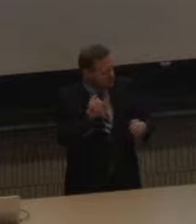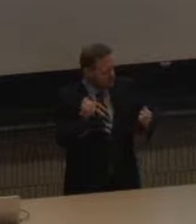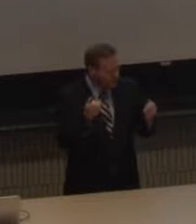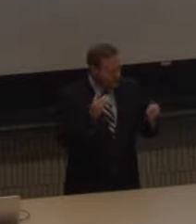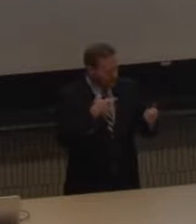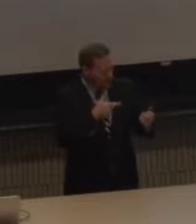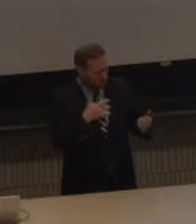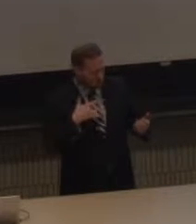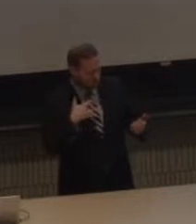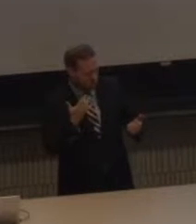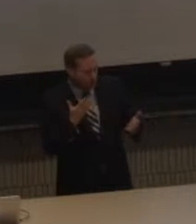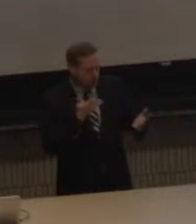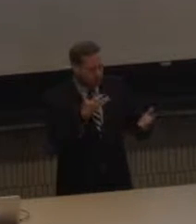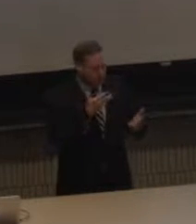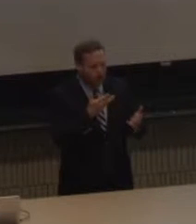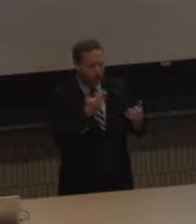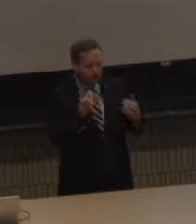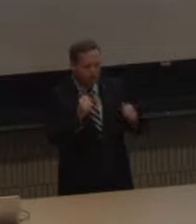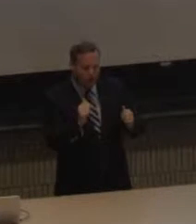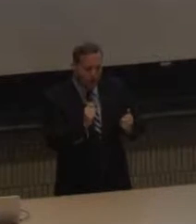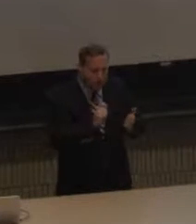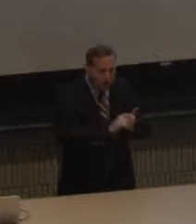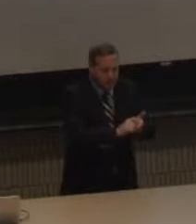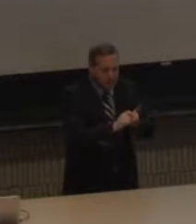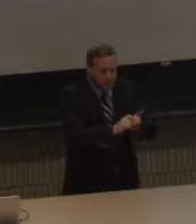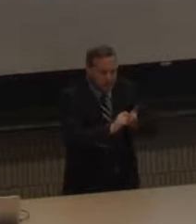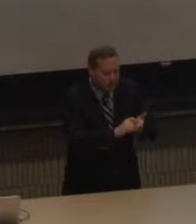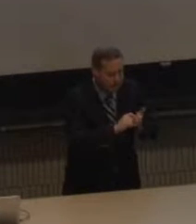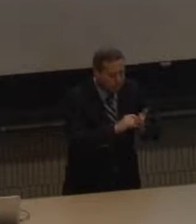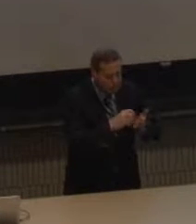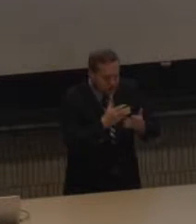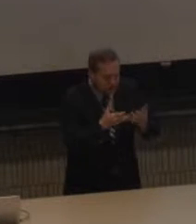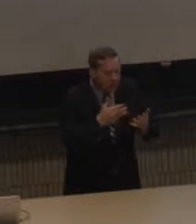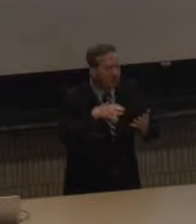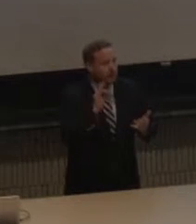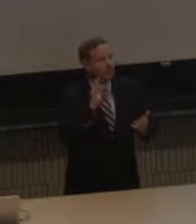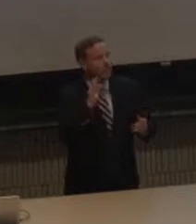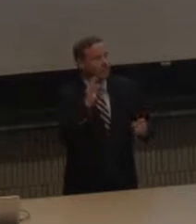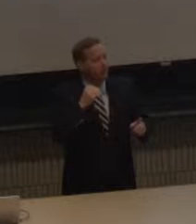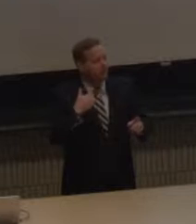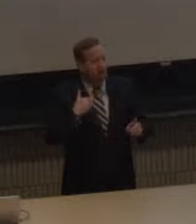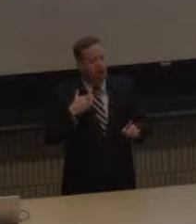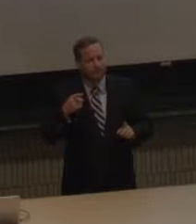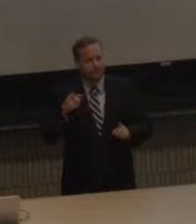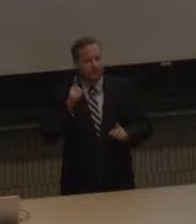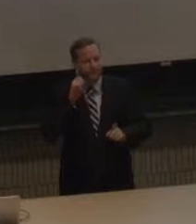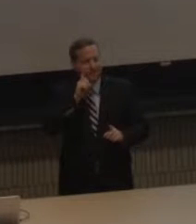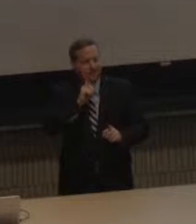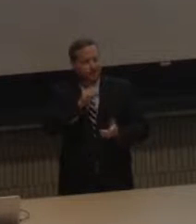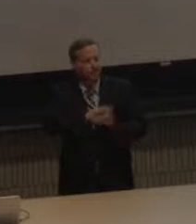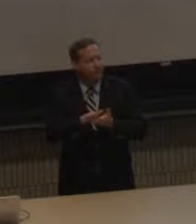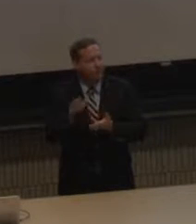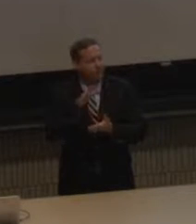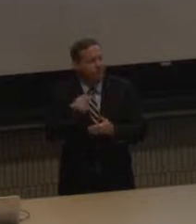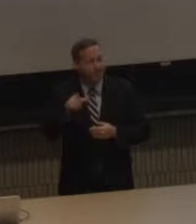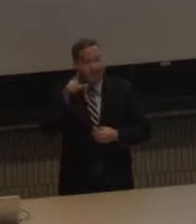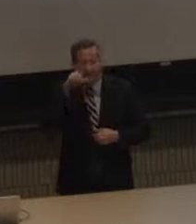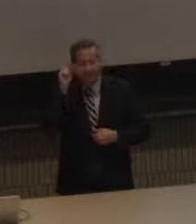Eventually, he met some other deaf folks who used sign language, started to find his way into that community, even through written communication